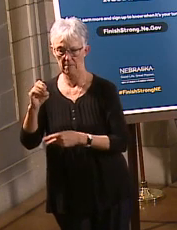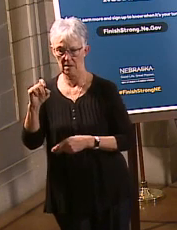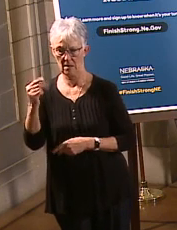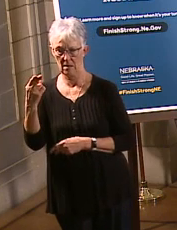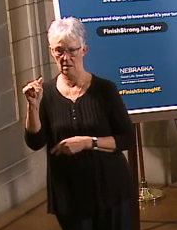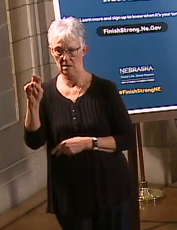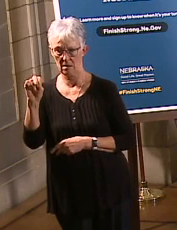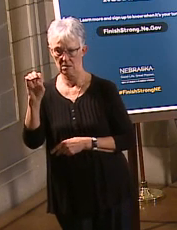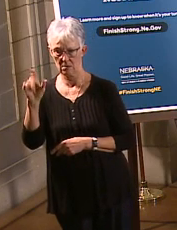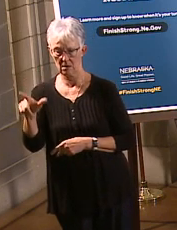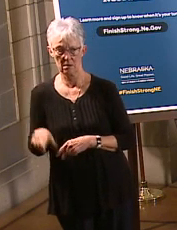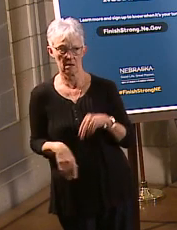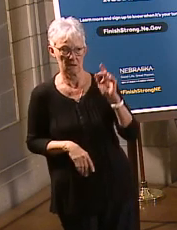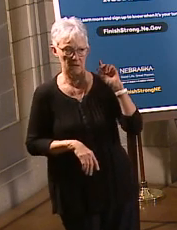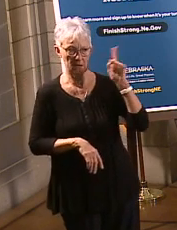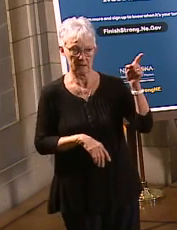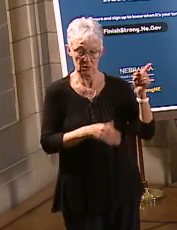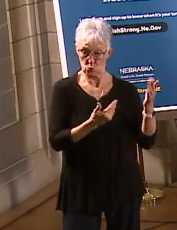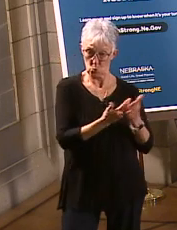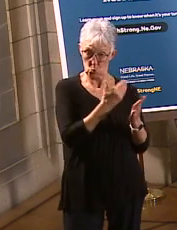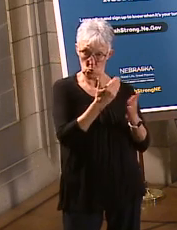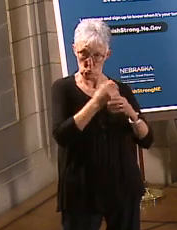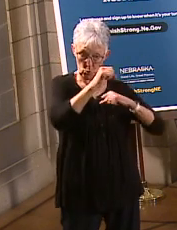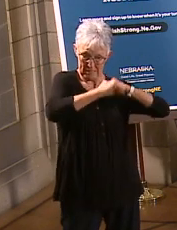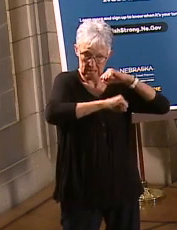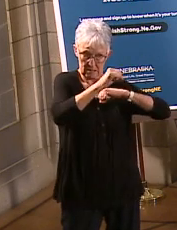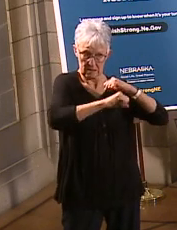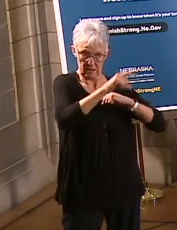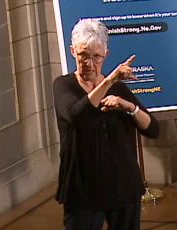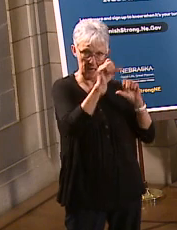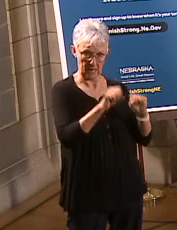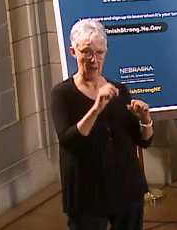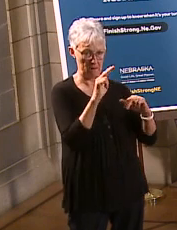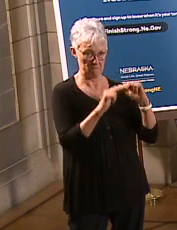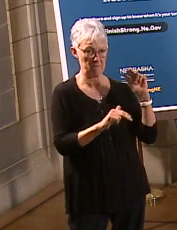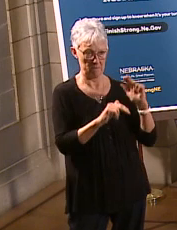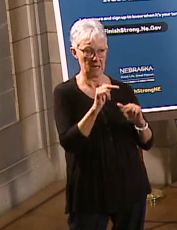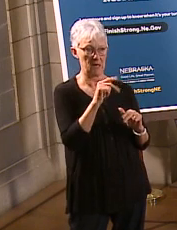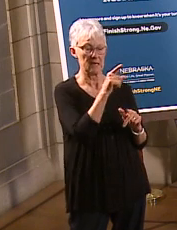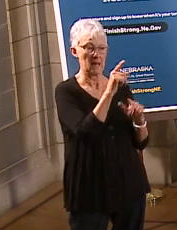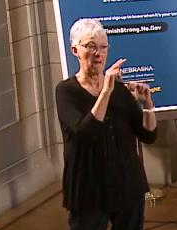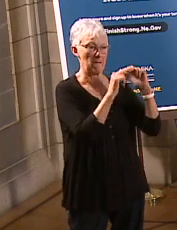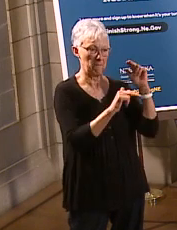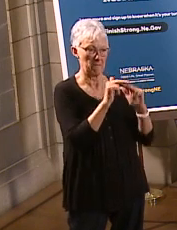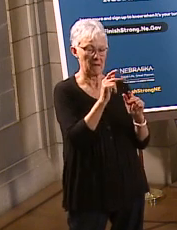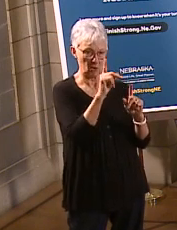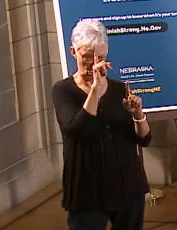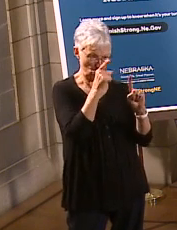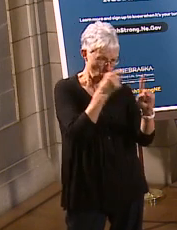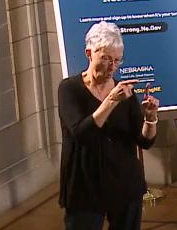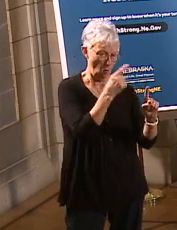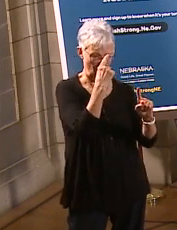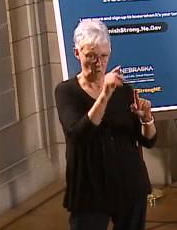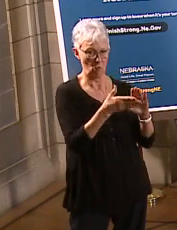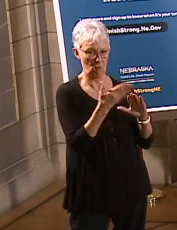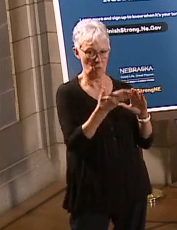an engine that is optimized to run on E30. So that's where you get your greater efficiencies.